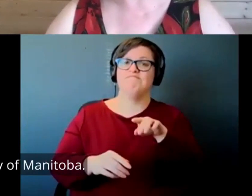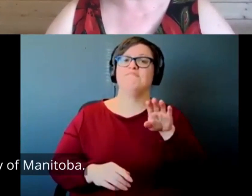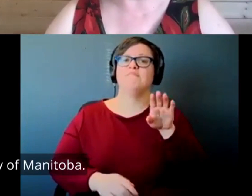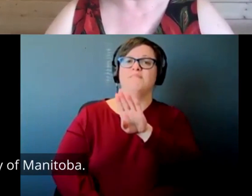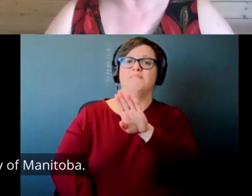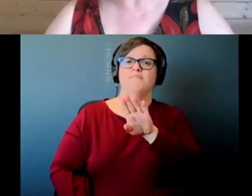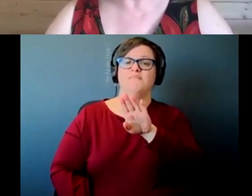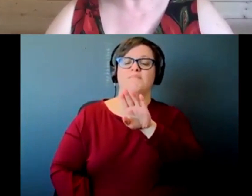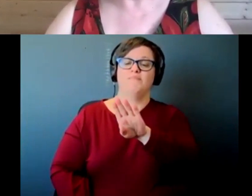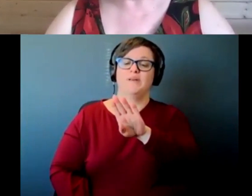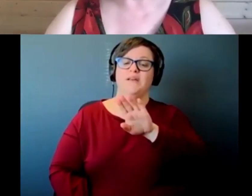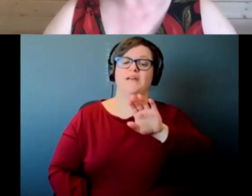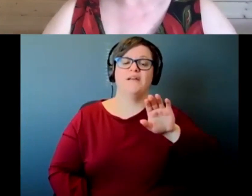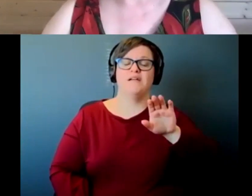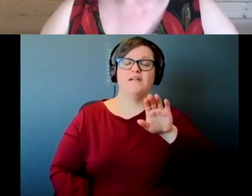of Manitoba.